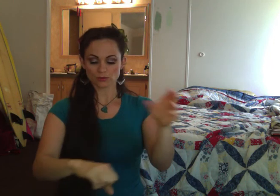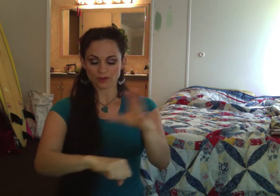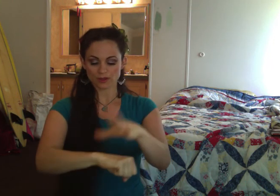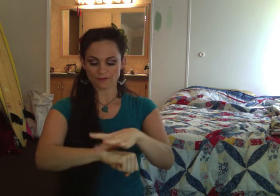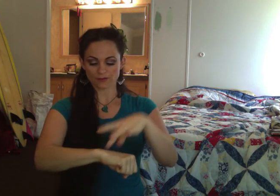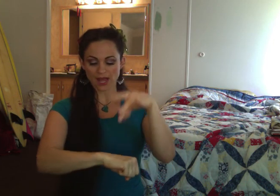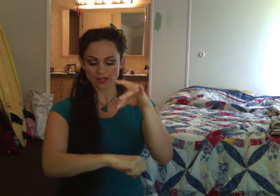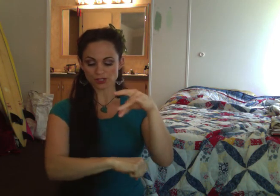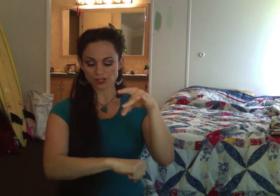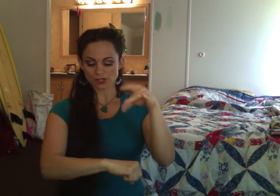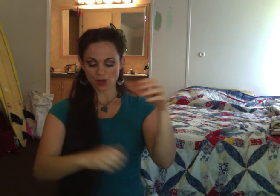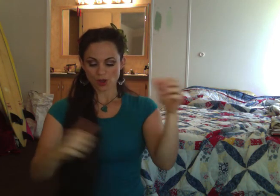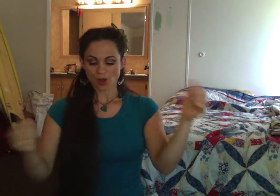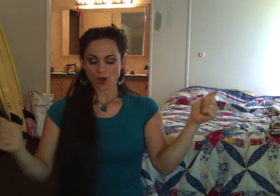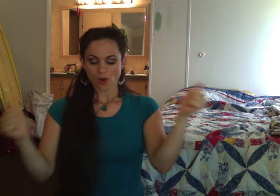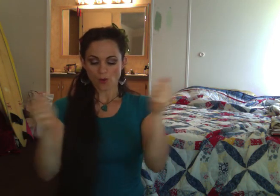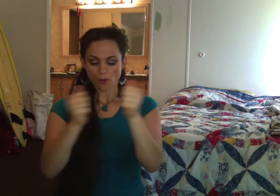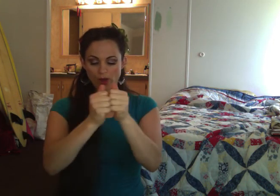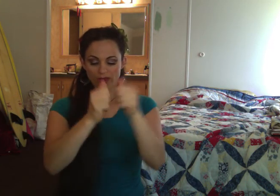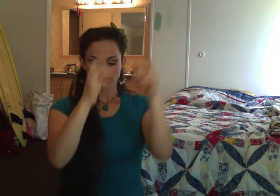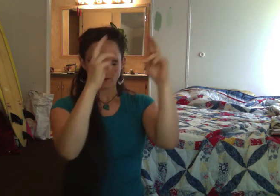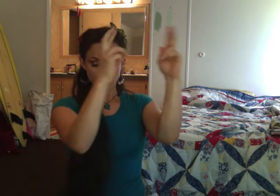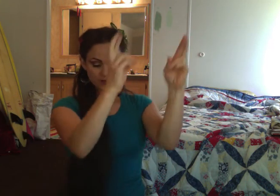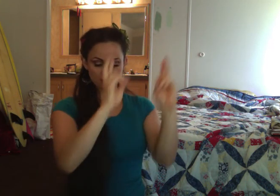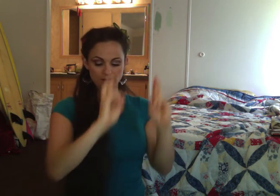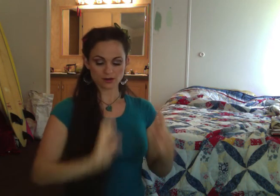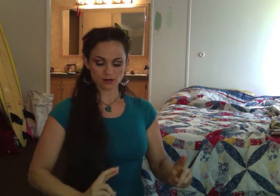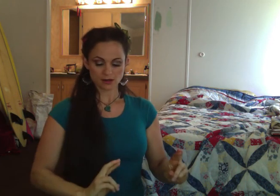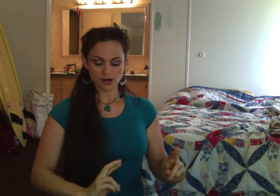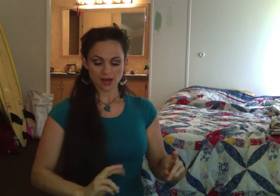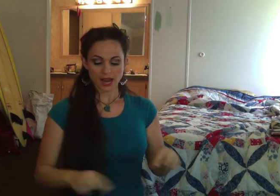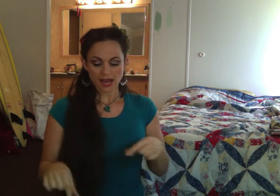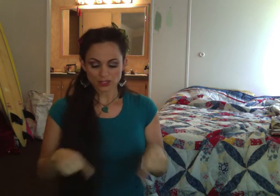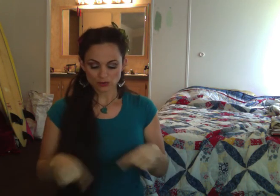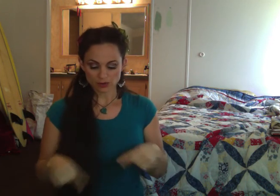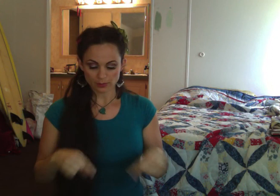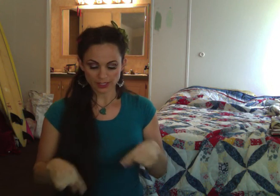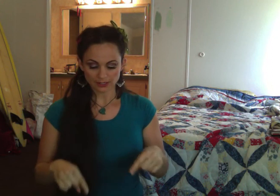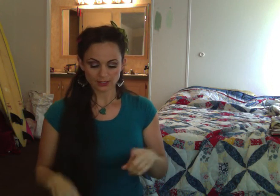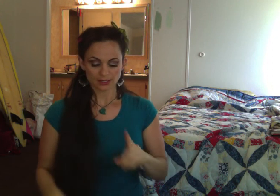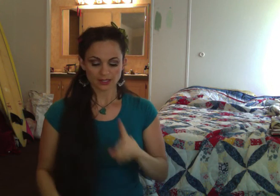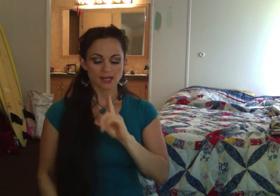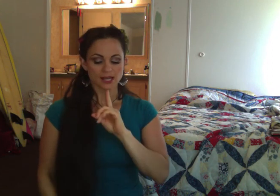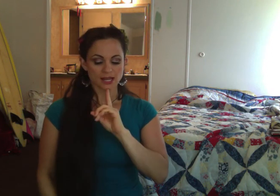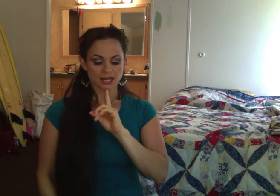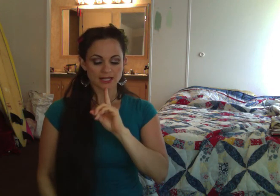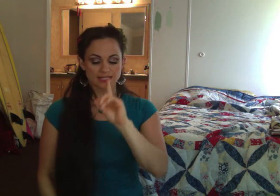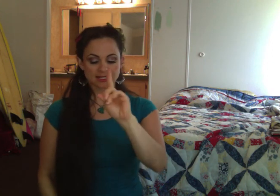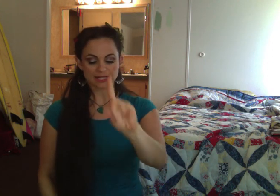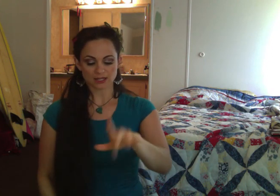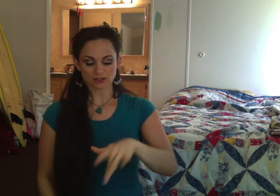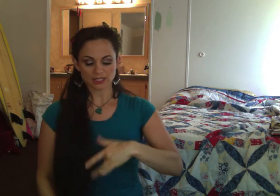the flesh, with fear and trembling, in